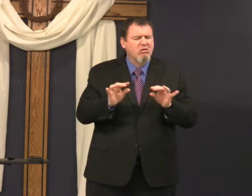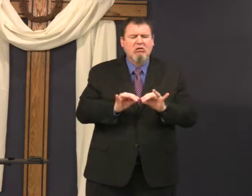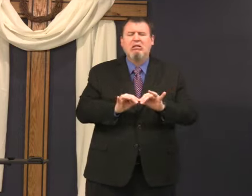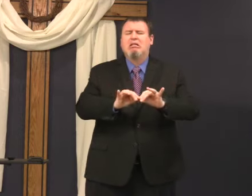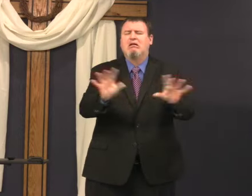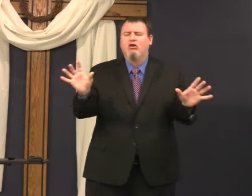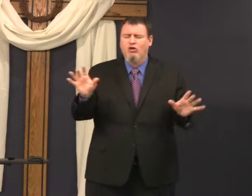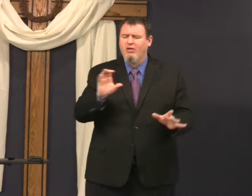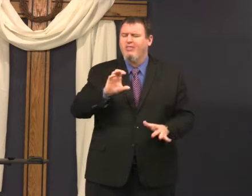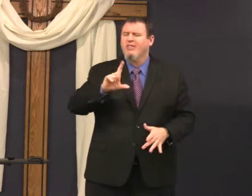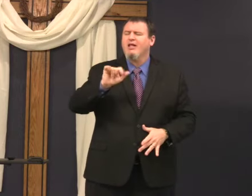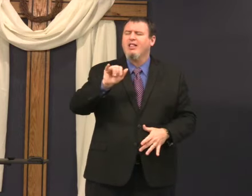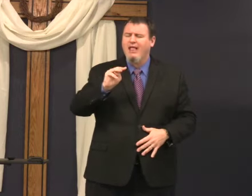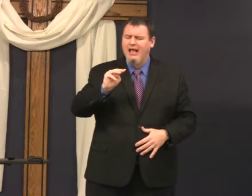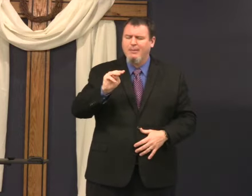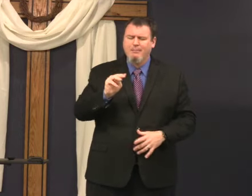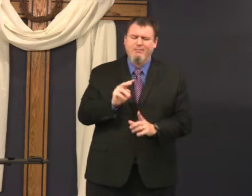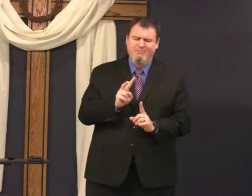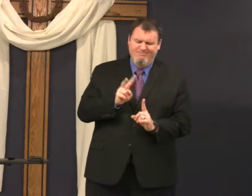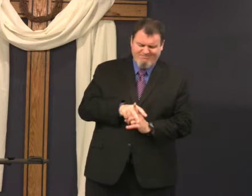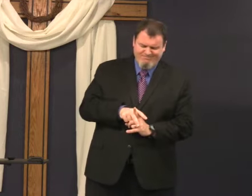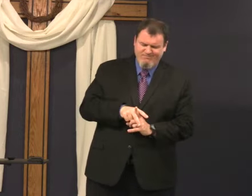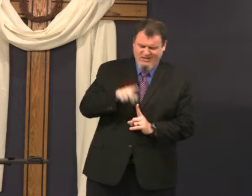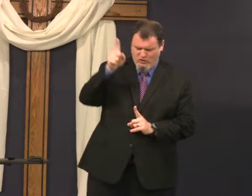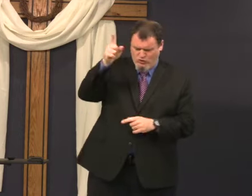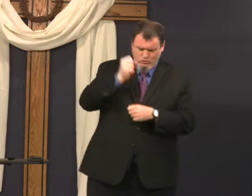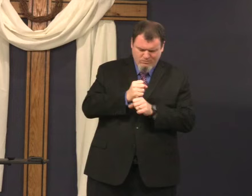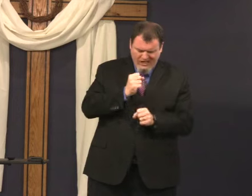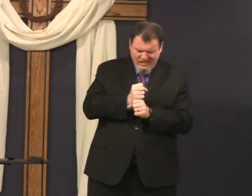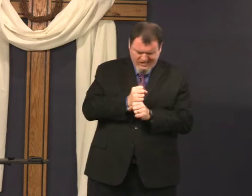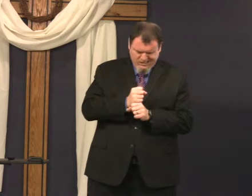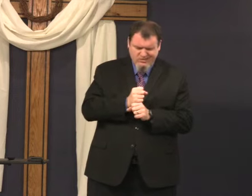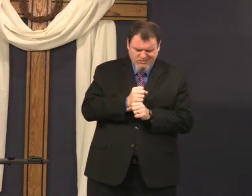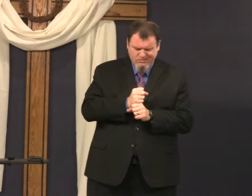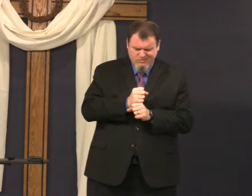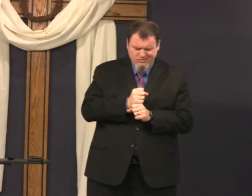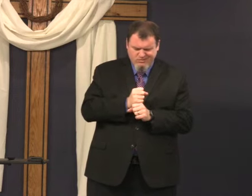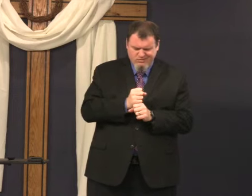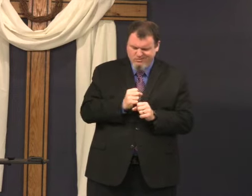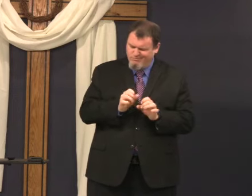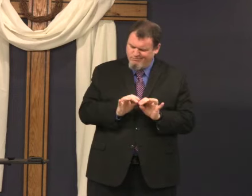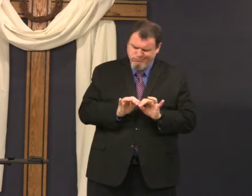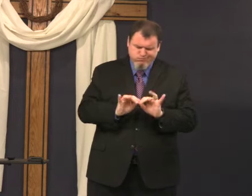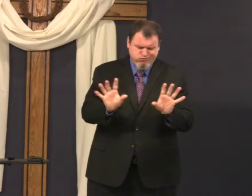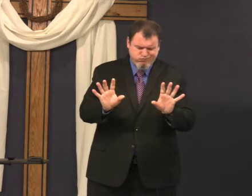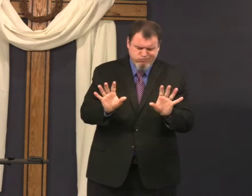Jesus' words are clear. He made a clear claim.